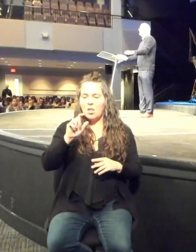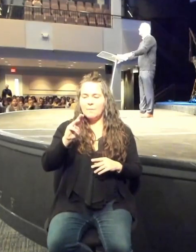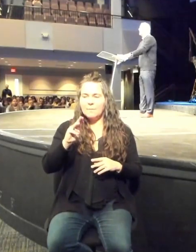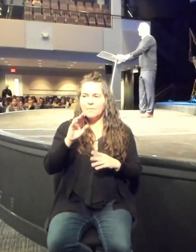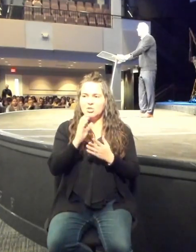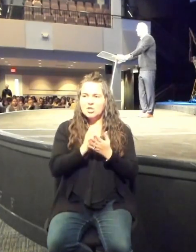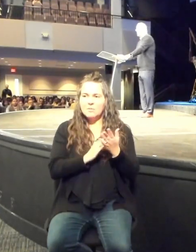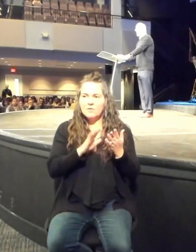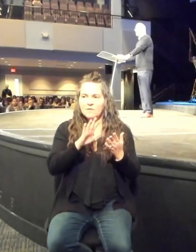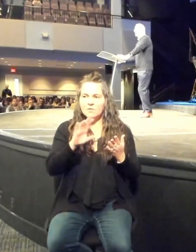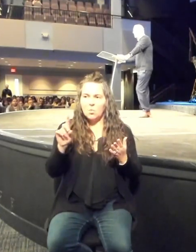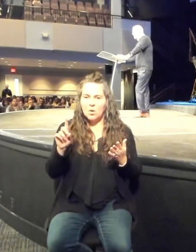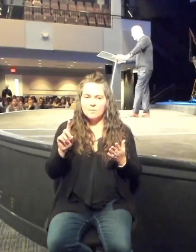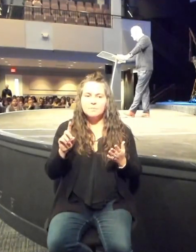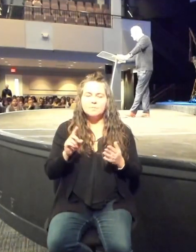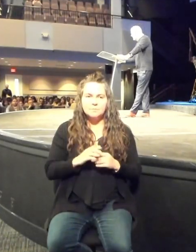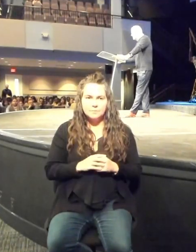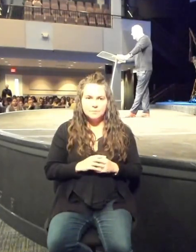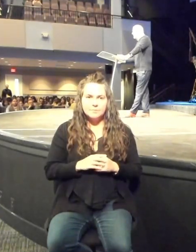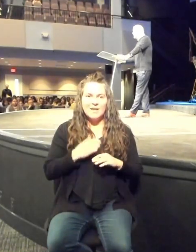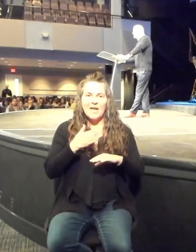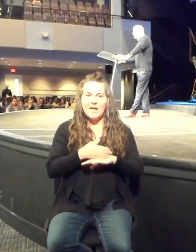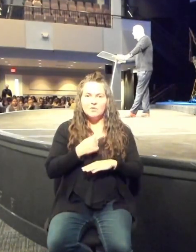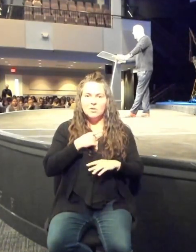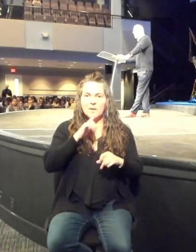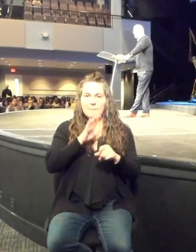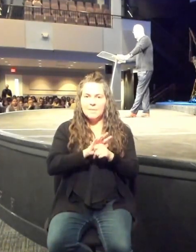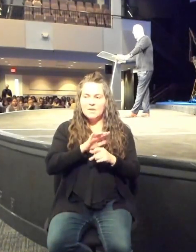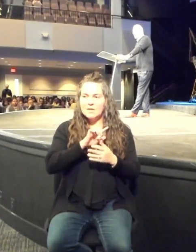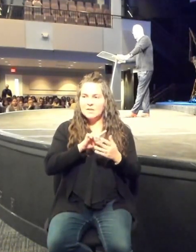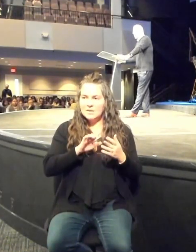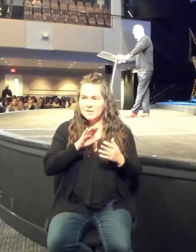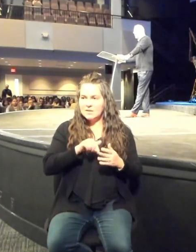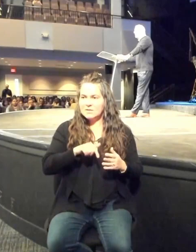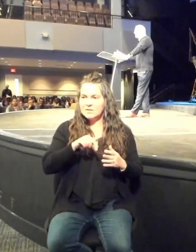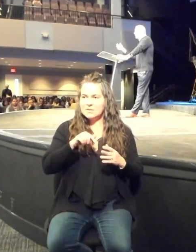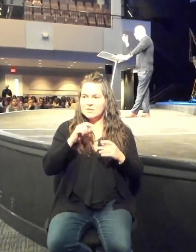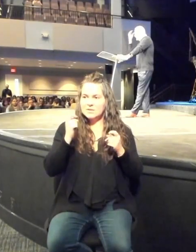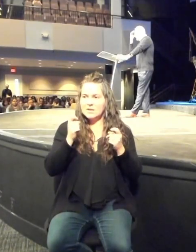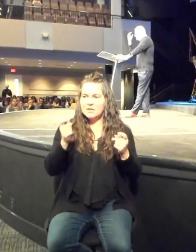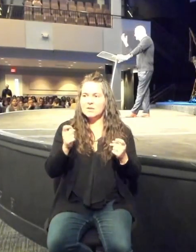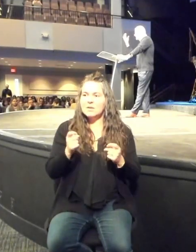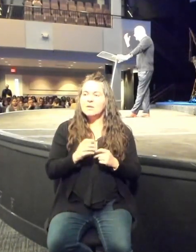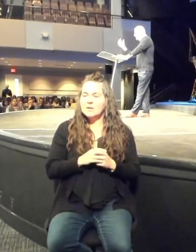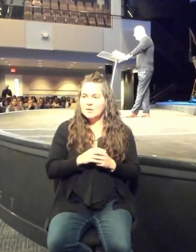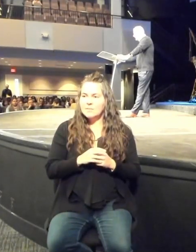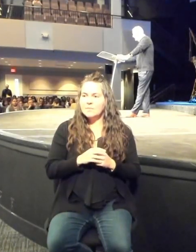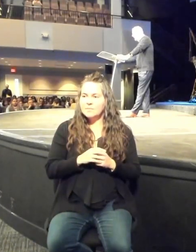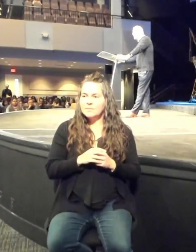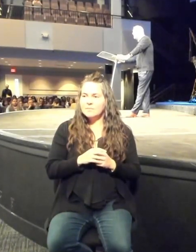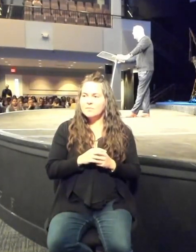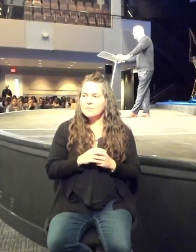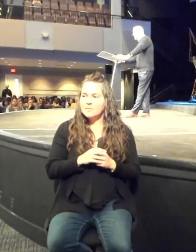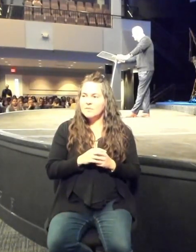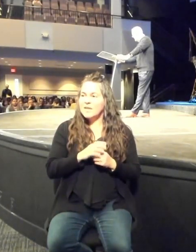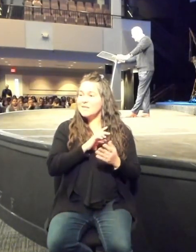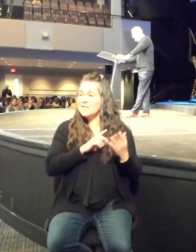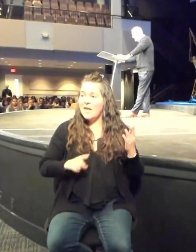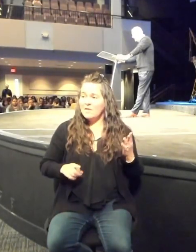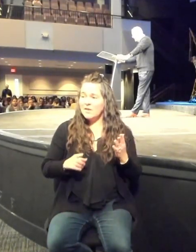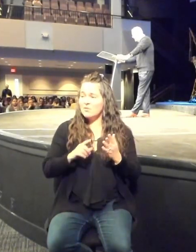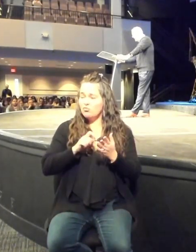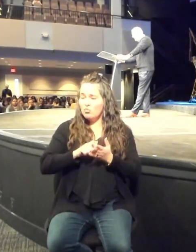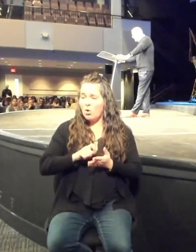of David's heart. After he had committed this sin, this is the prayer that he prayed after he realized how terrible he had acted and what he had